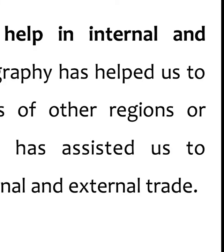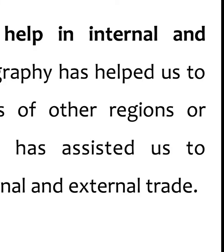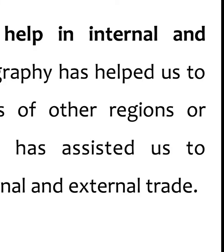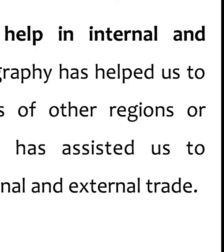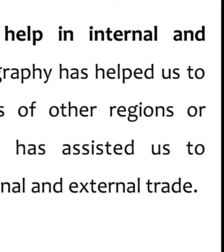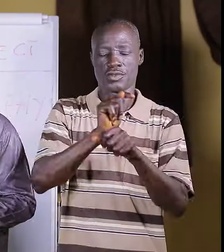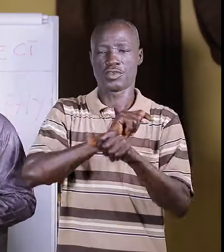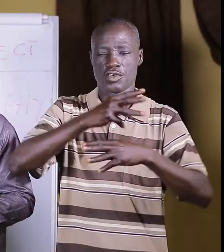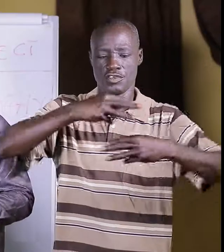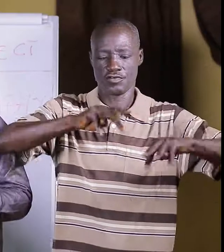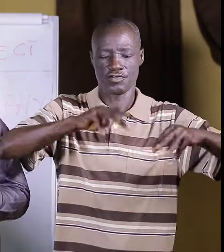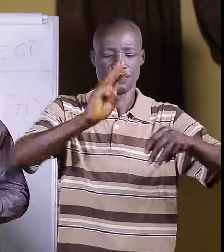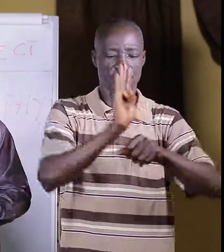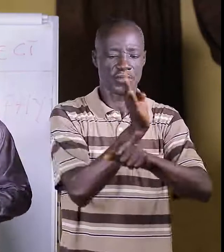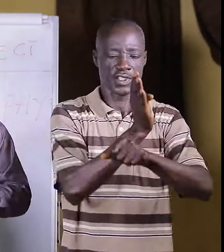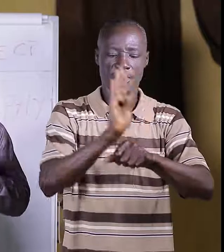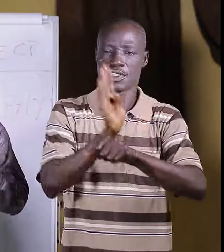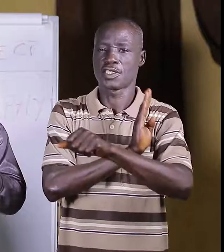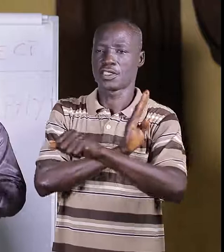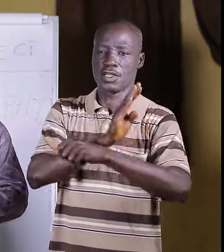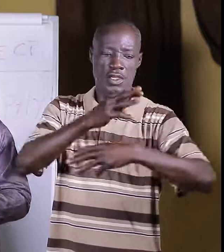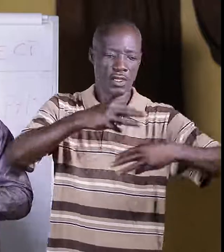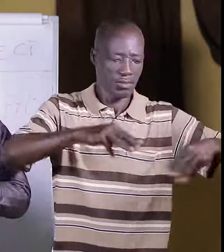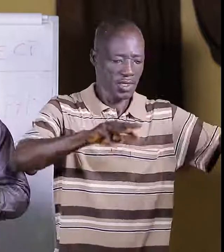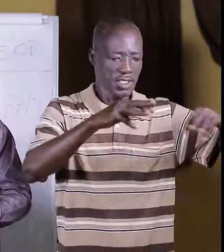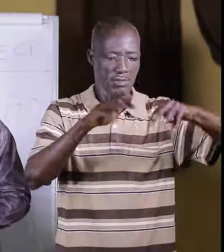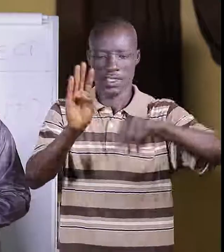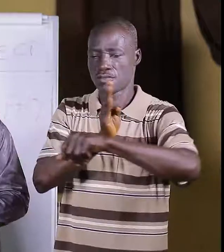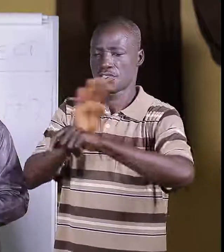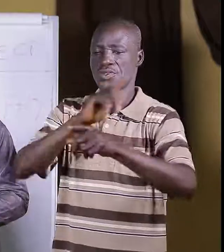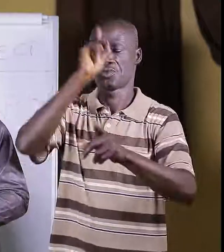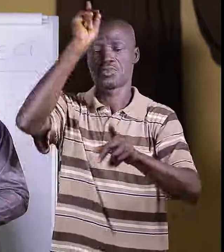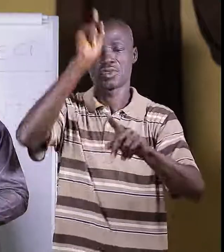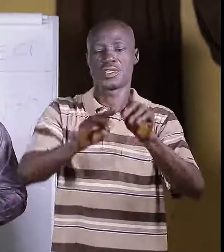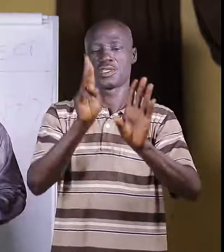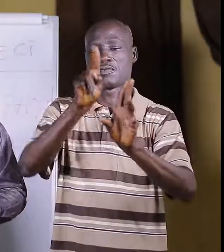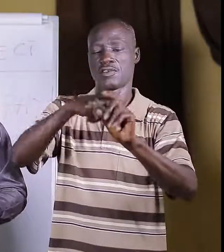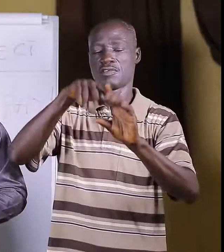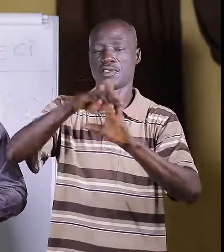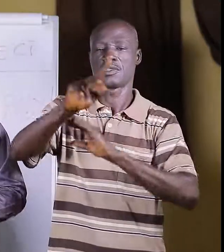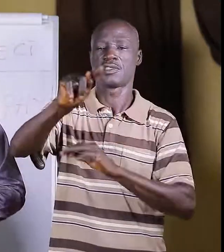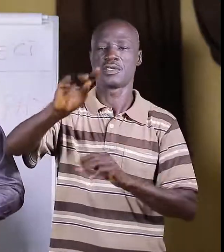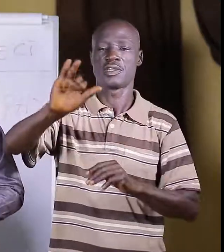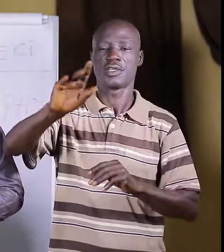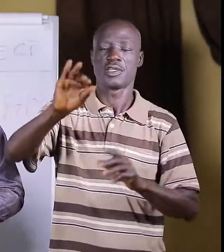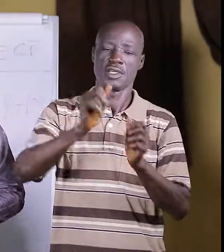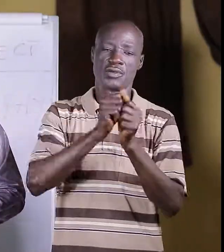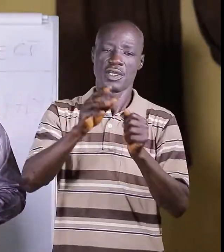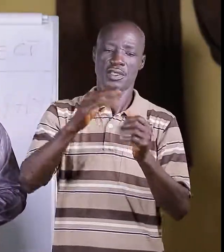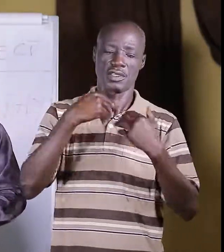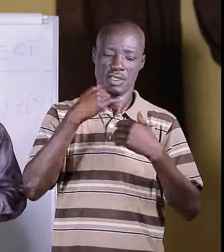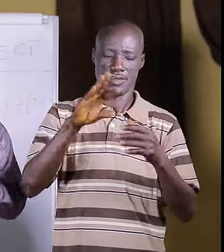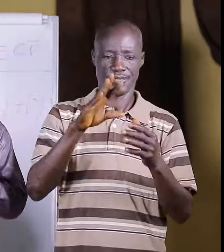trade. You cannot engage in trade without having much